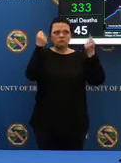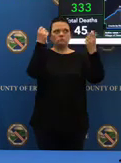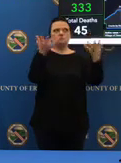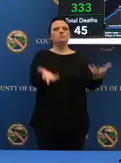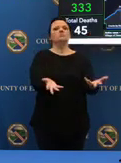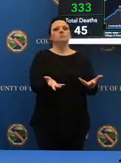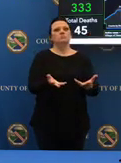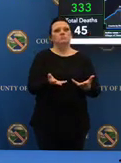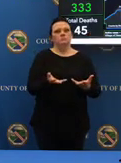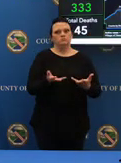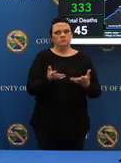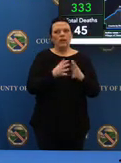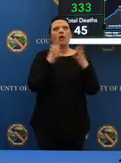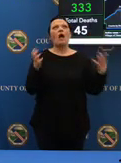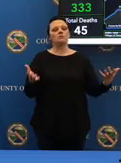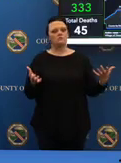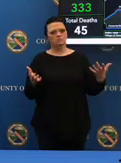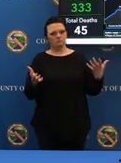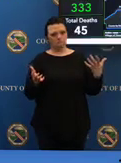of